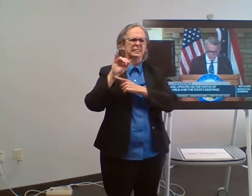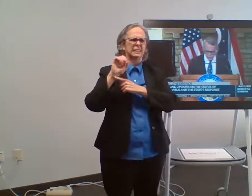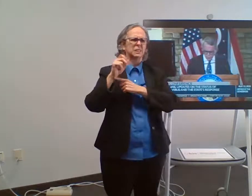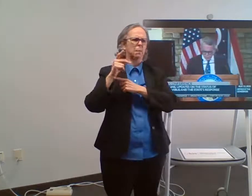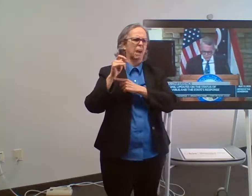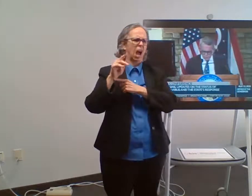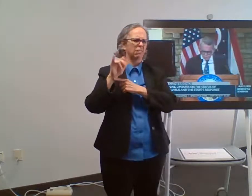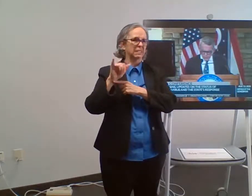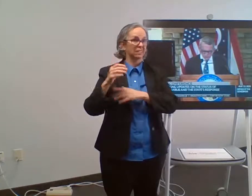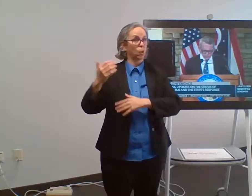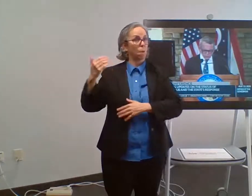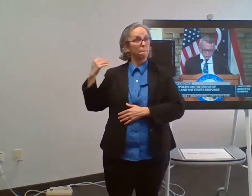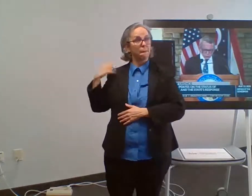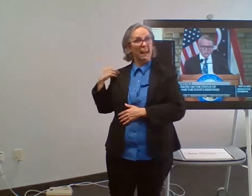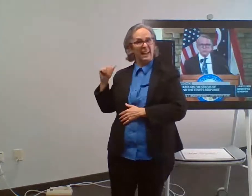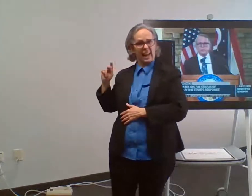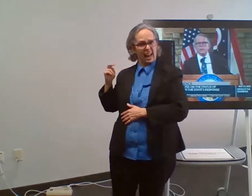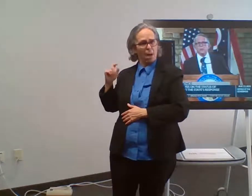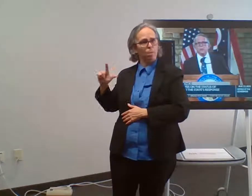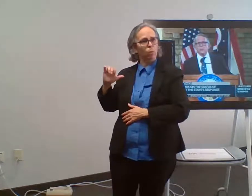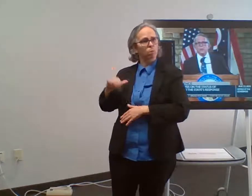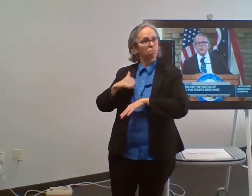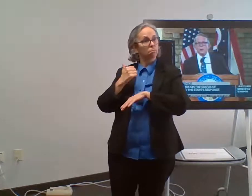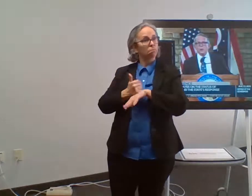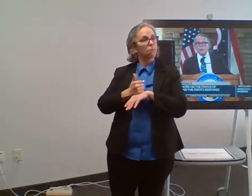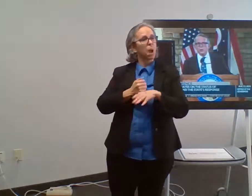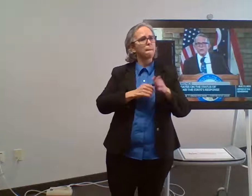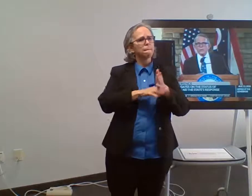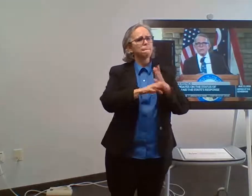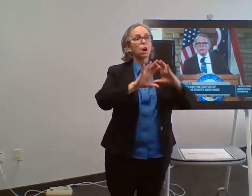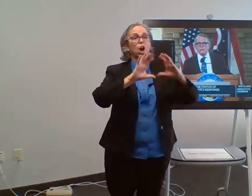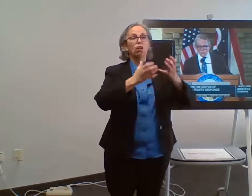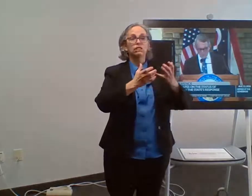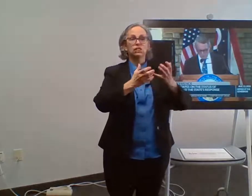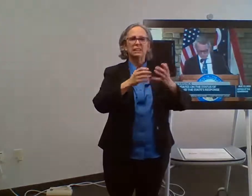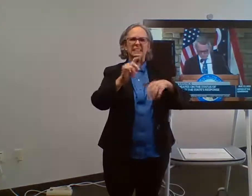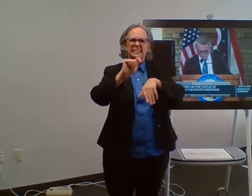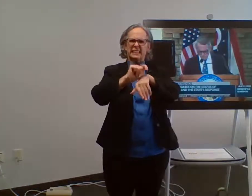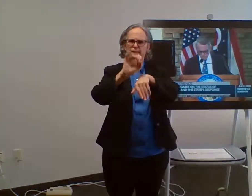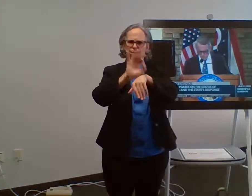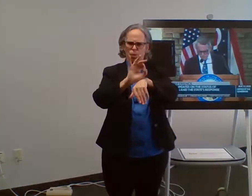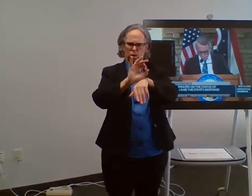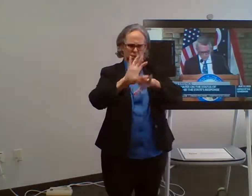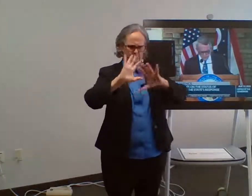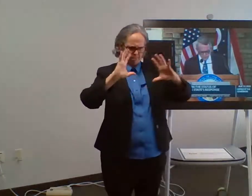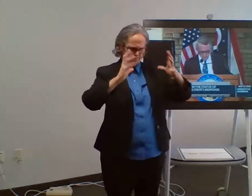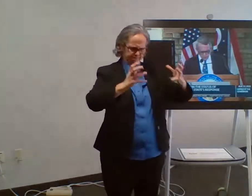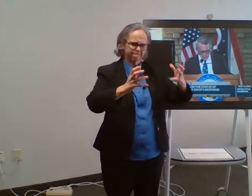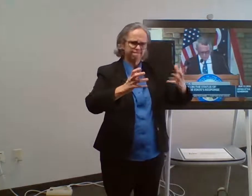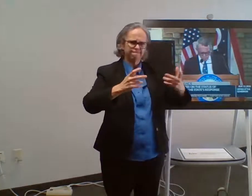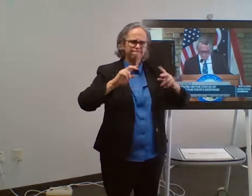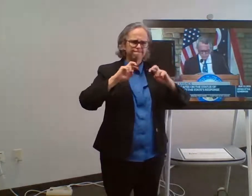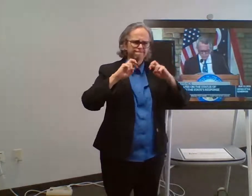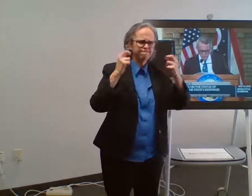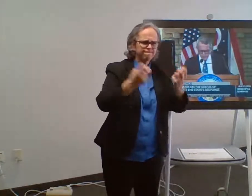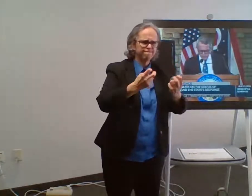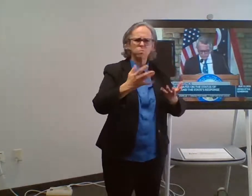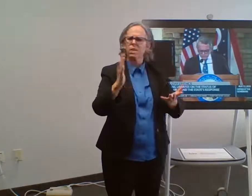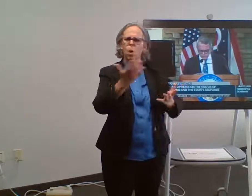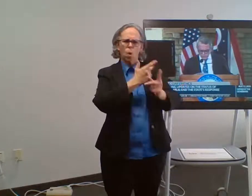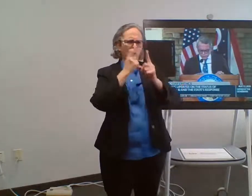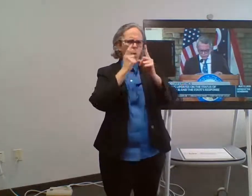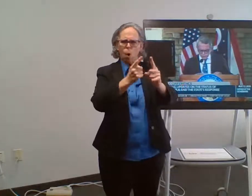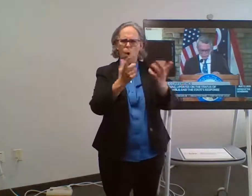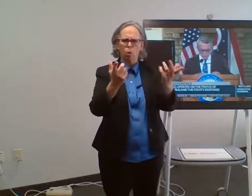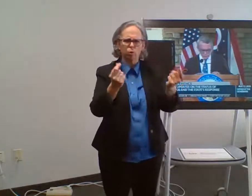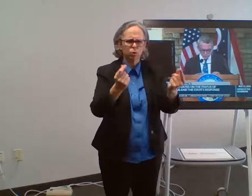the disproportionate impact of the coronavirus on our minority communities in Ohio. The group's mission has evolved over the past